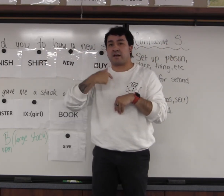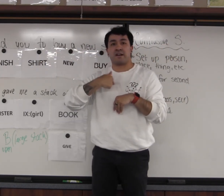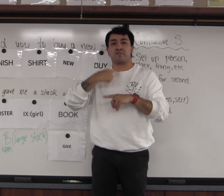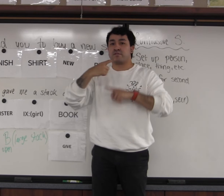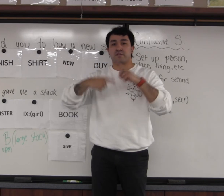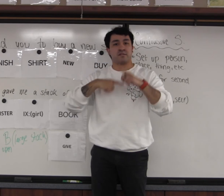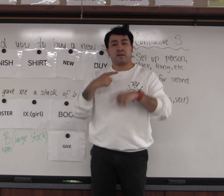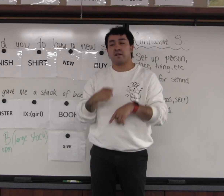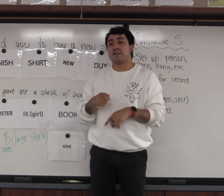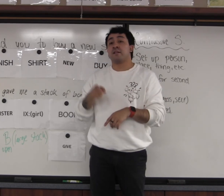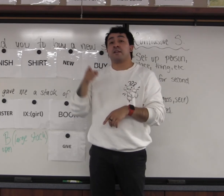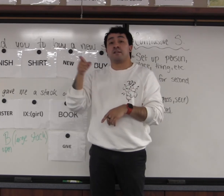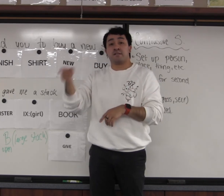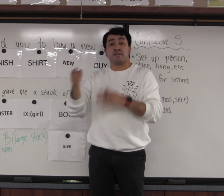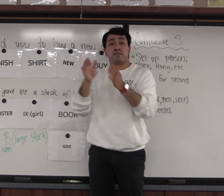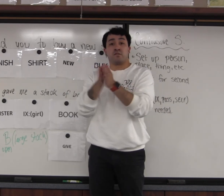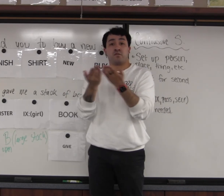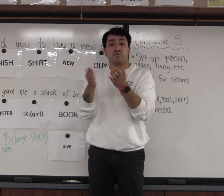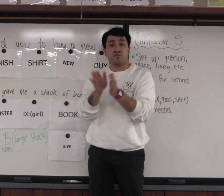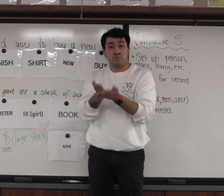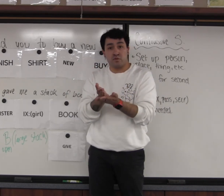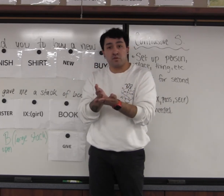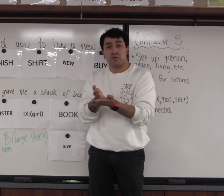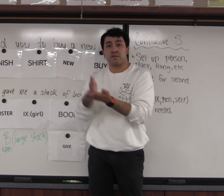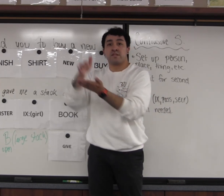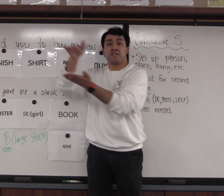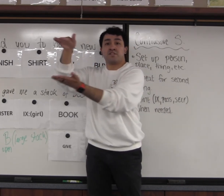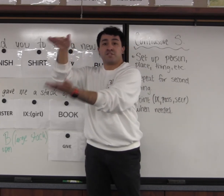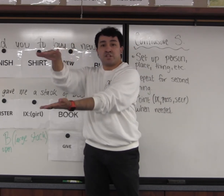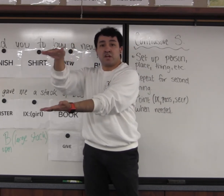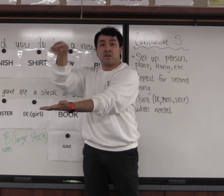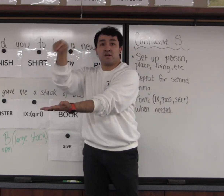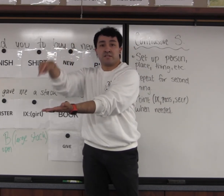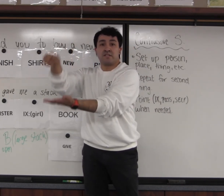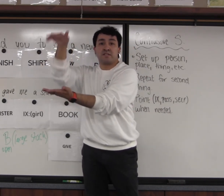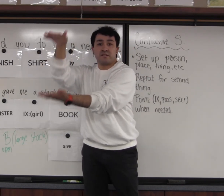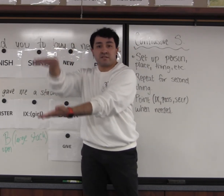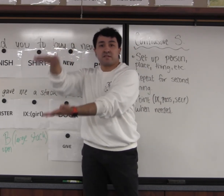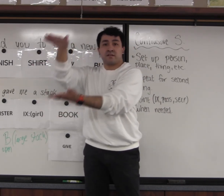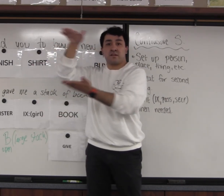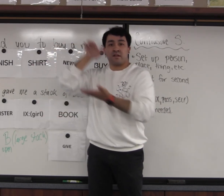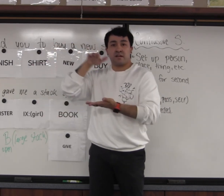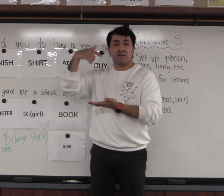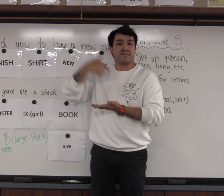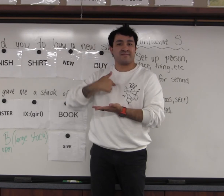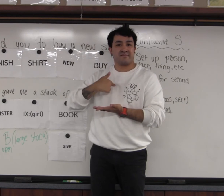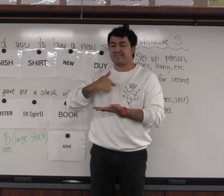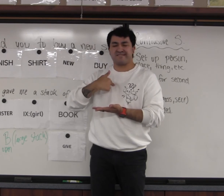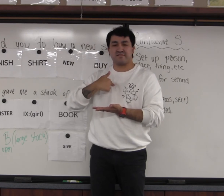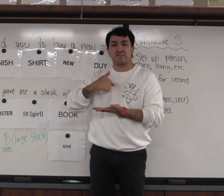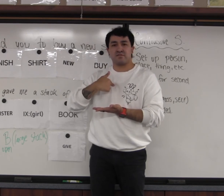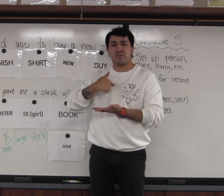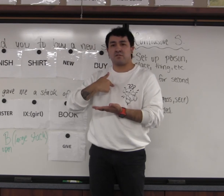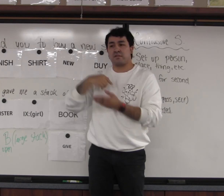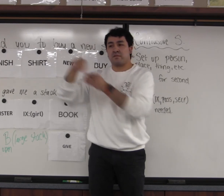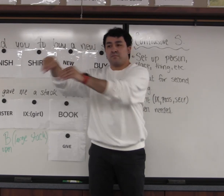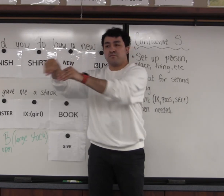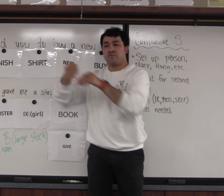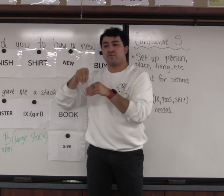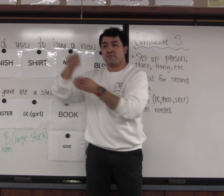the sign for giving, right? We don't need to point to my sister like she gave me, right? The whole